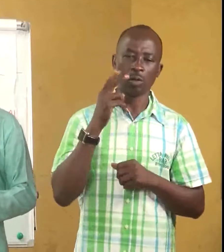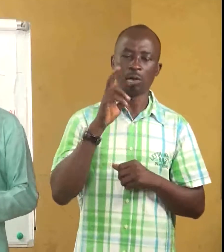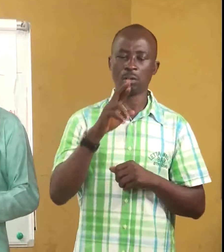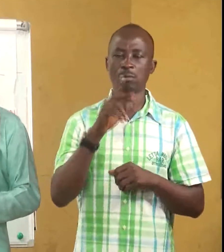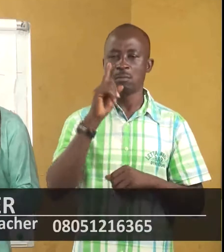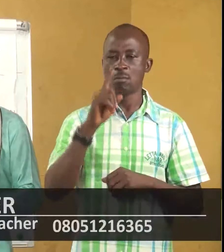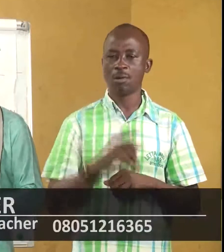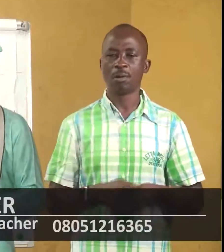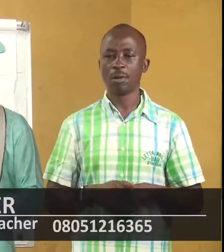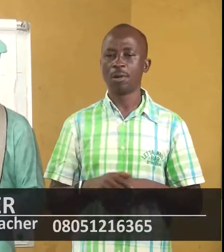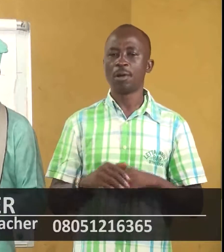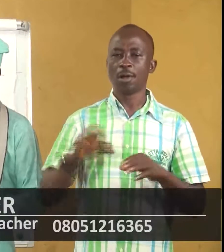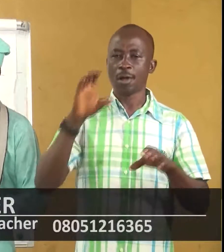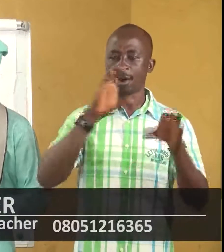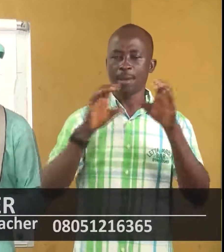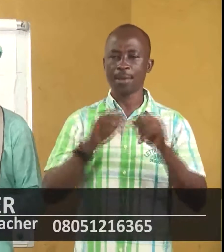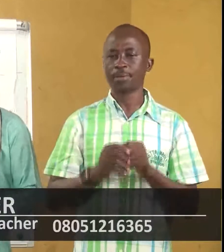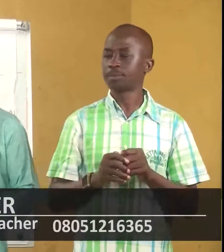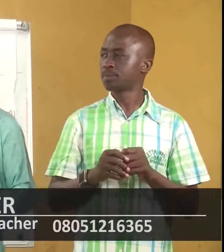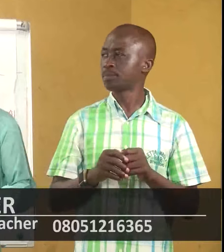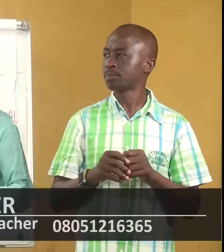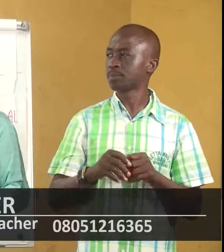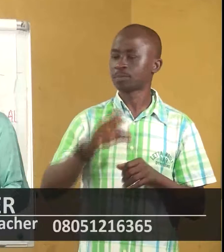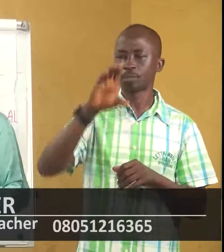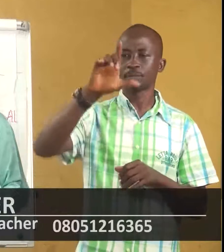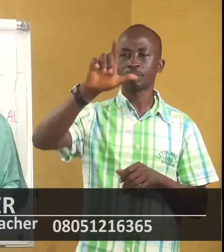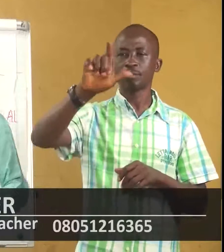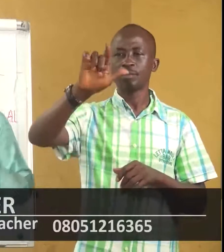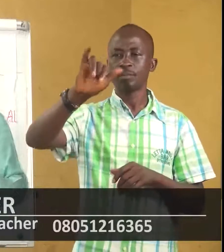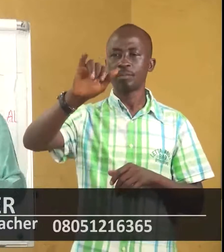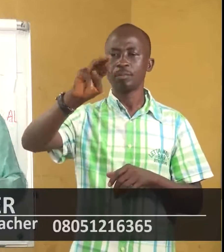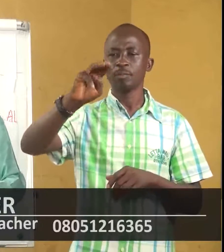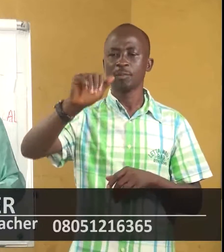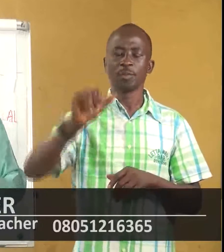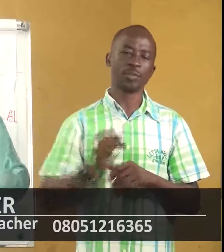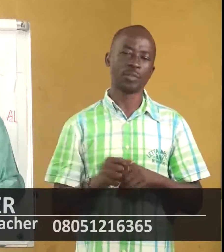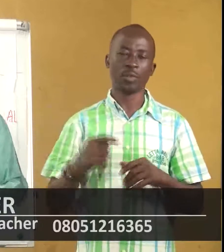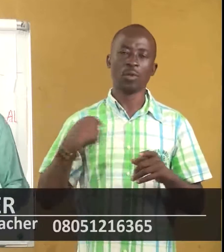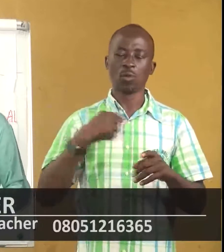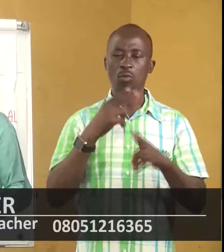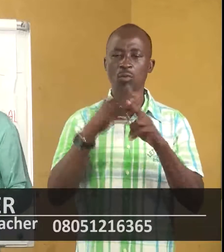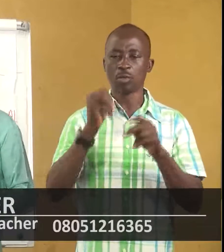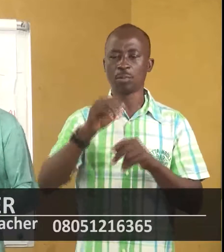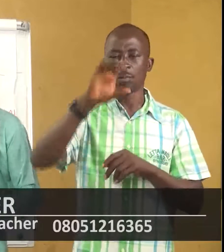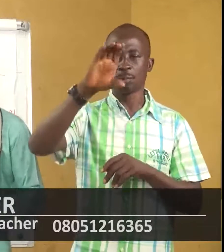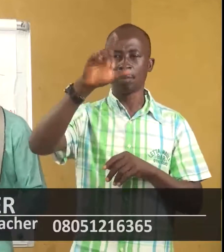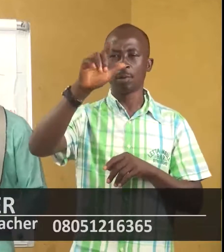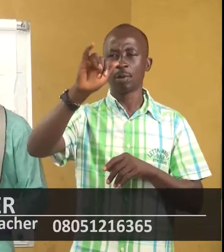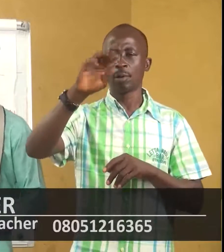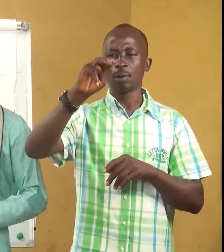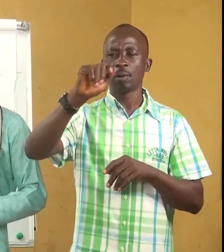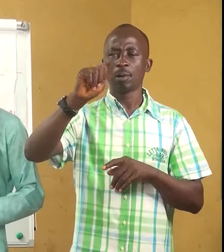1. Climate. In other words, we call the factors climatic factors.